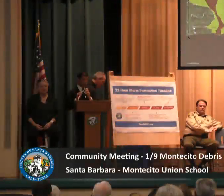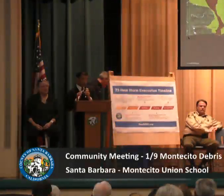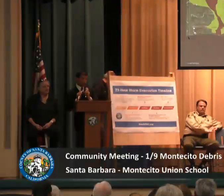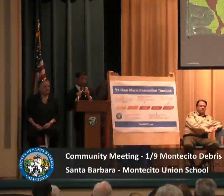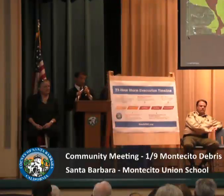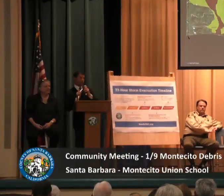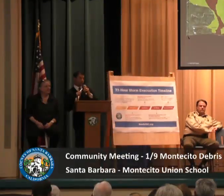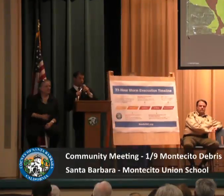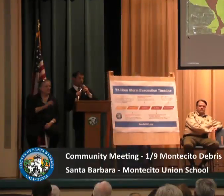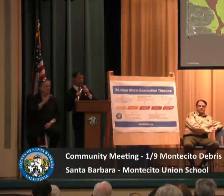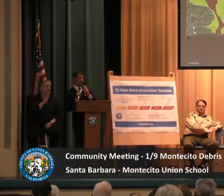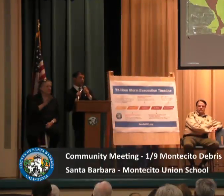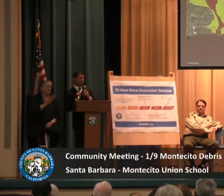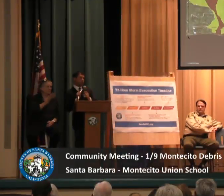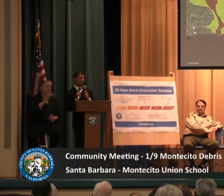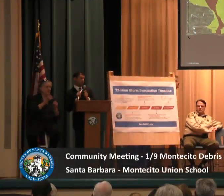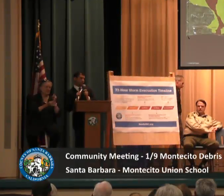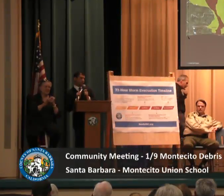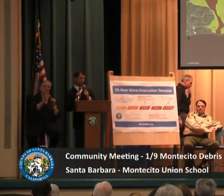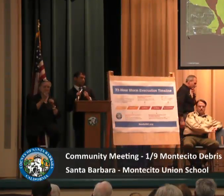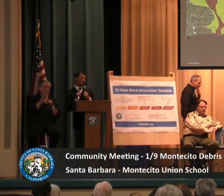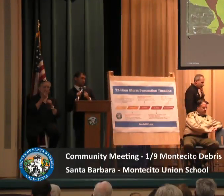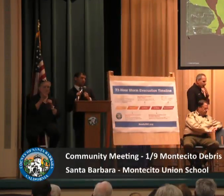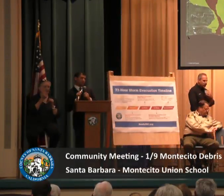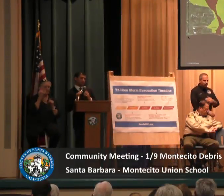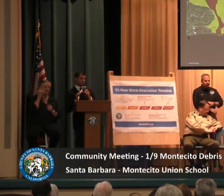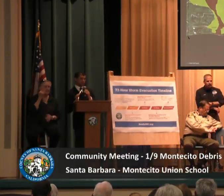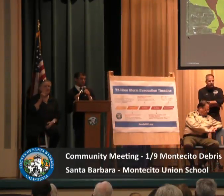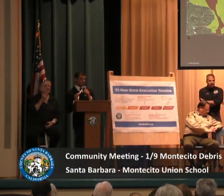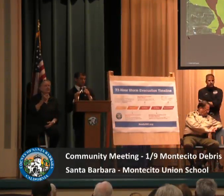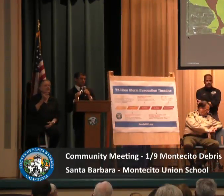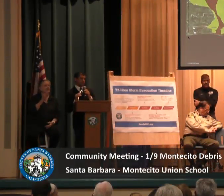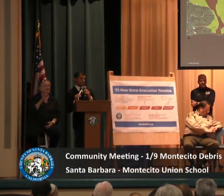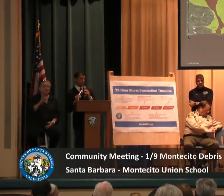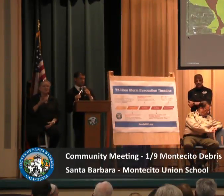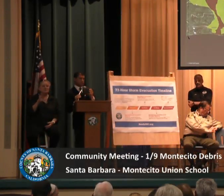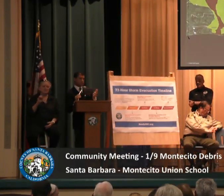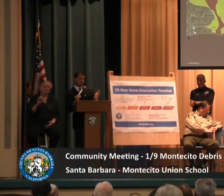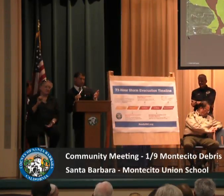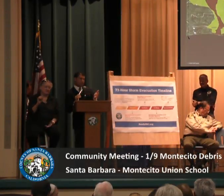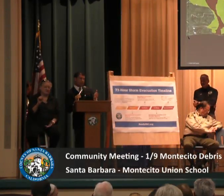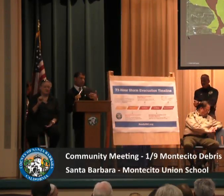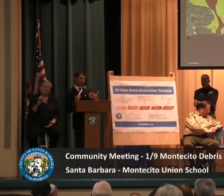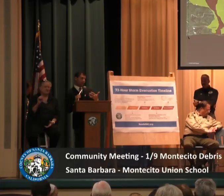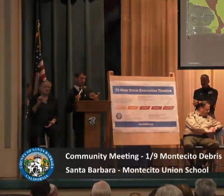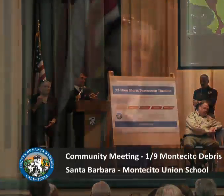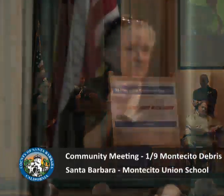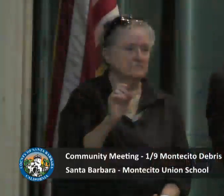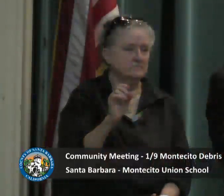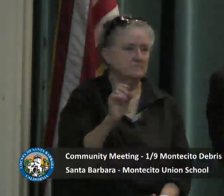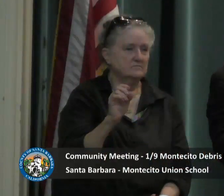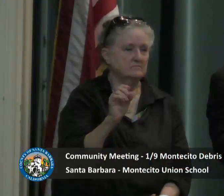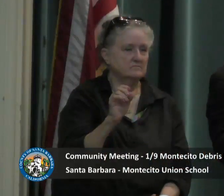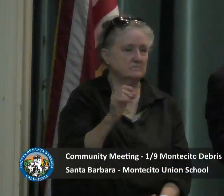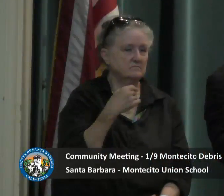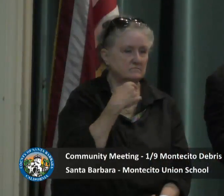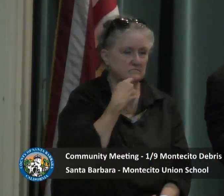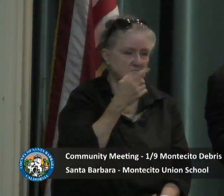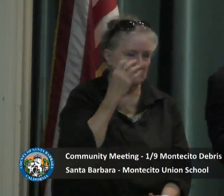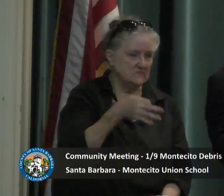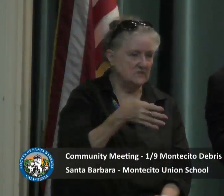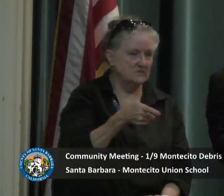And I really encourage the latter. I mean, your insurance companies, there is